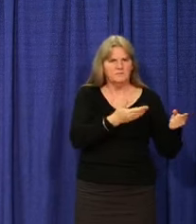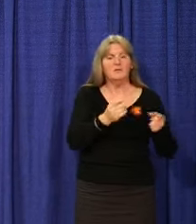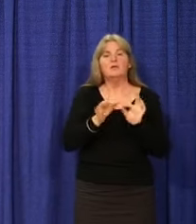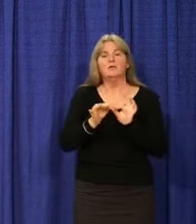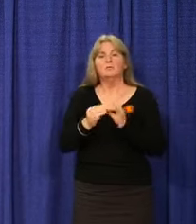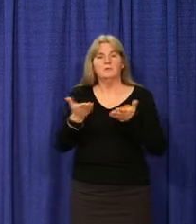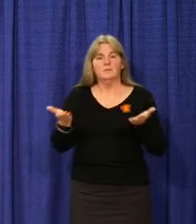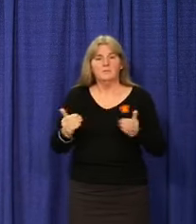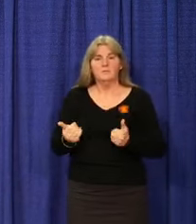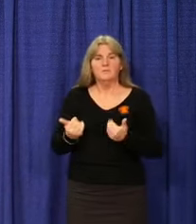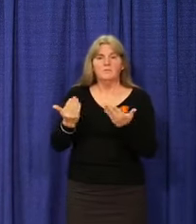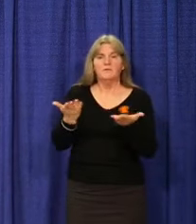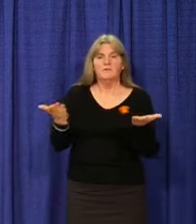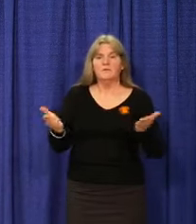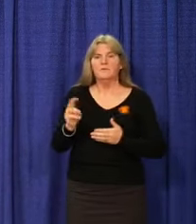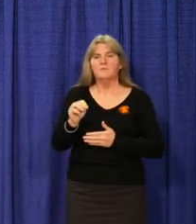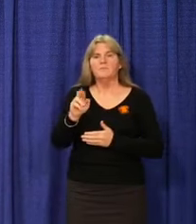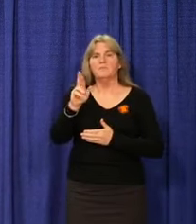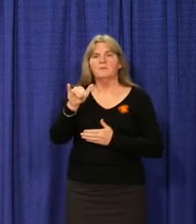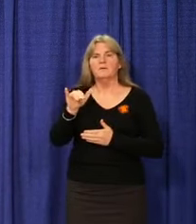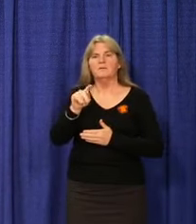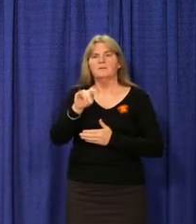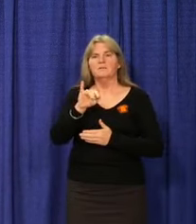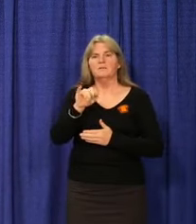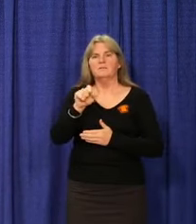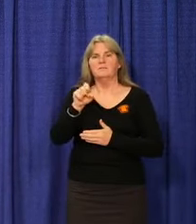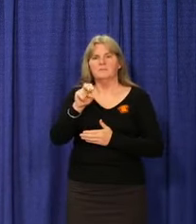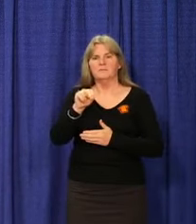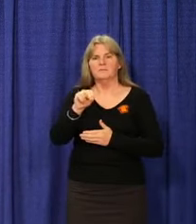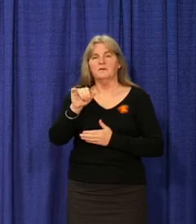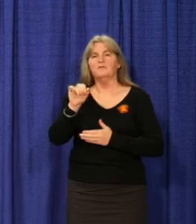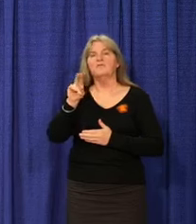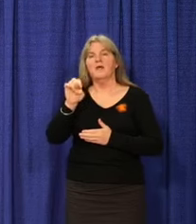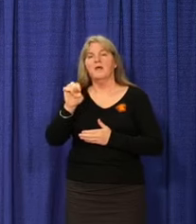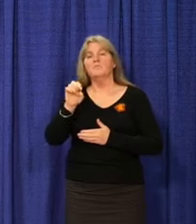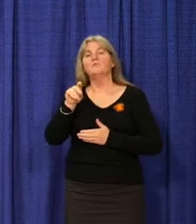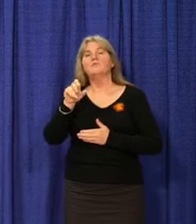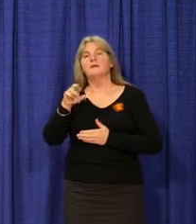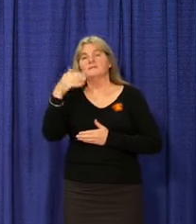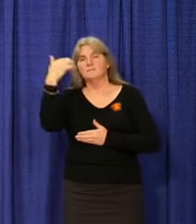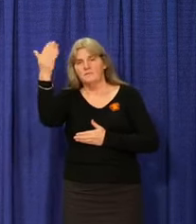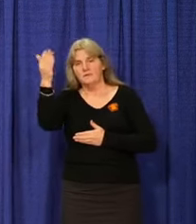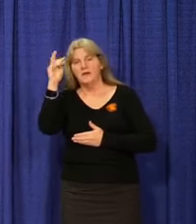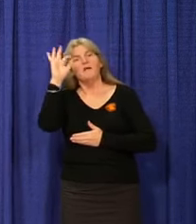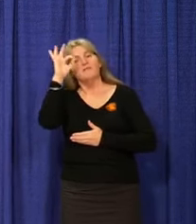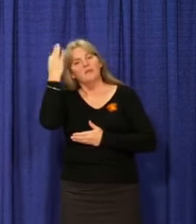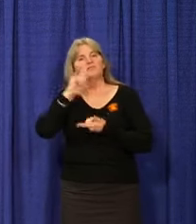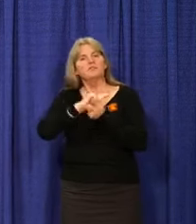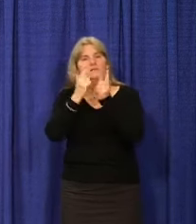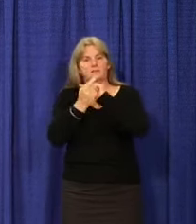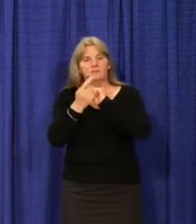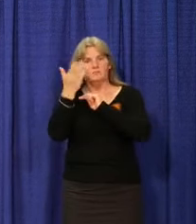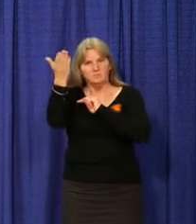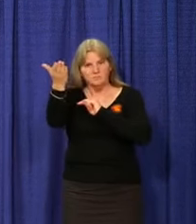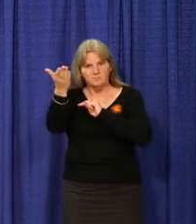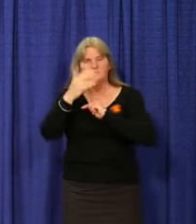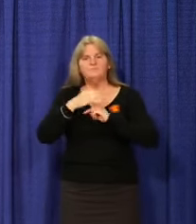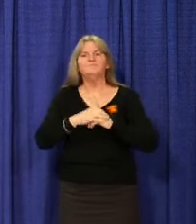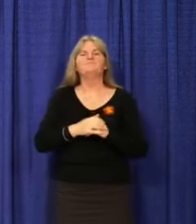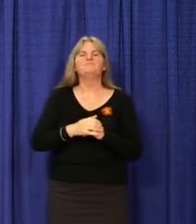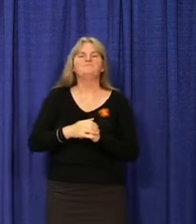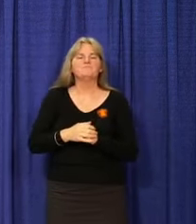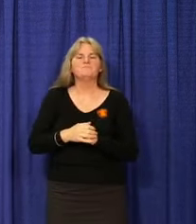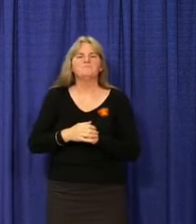language interpretation is being provided by Mary Thiessen, and André Boursier from French Language Services Directorate will translate questions from any